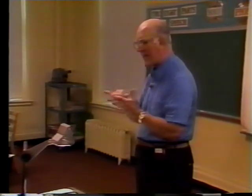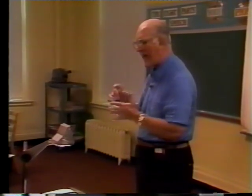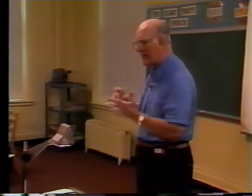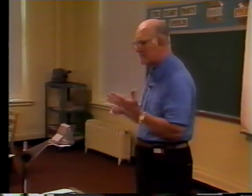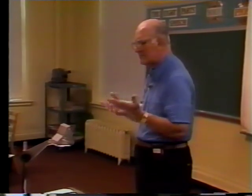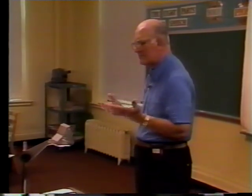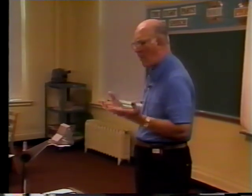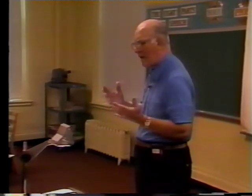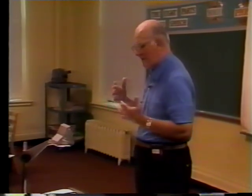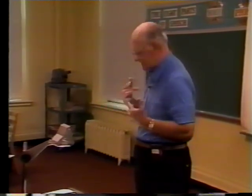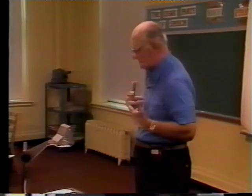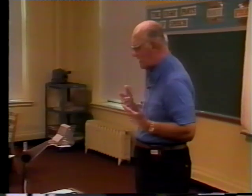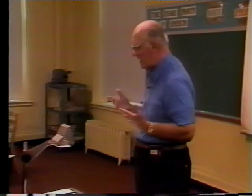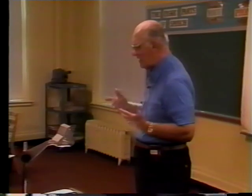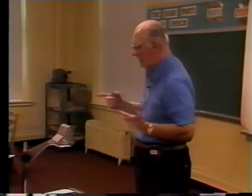that was he